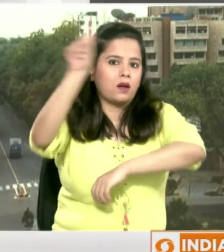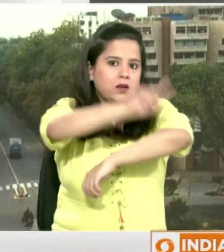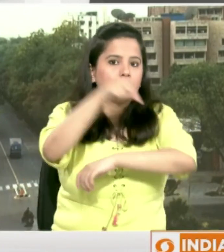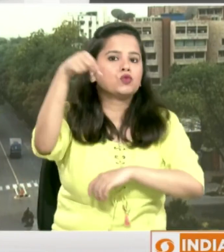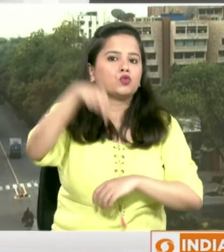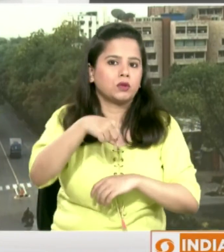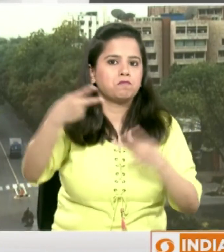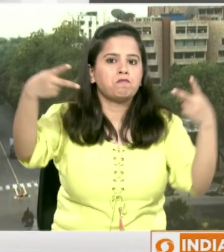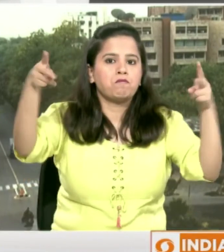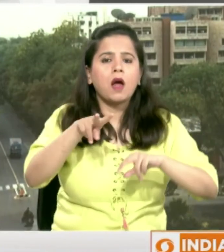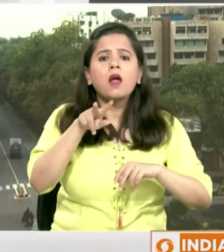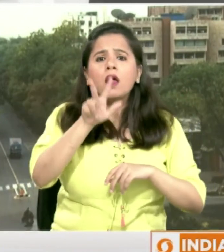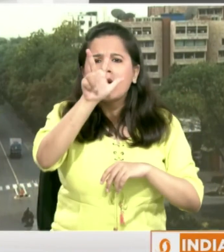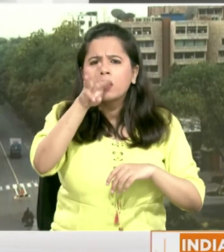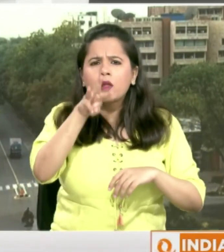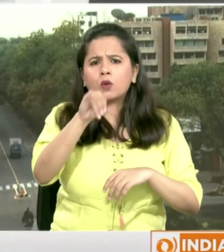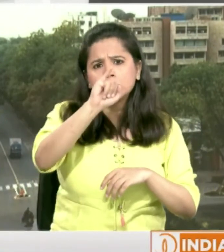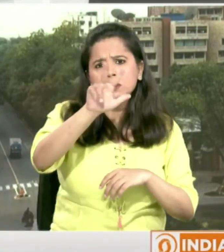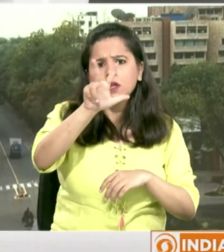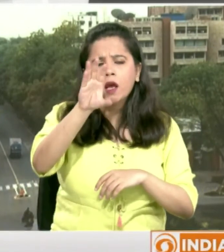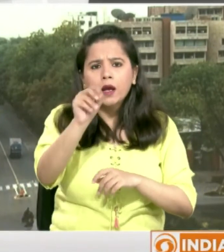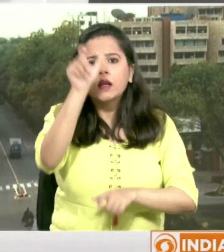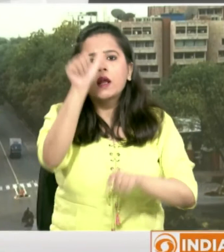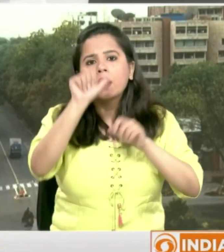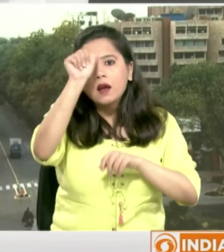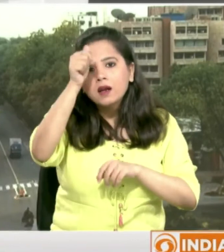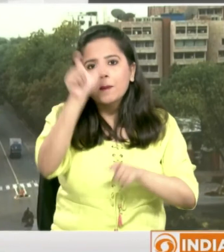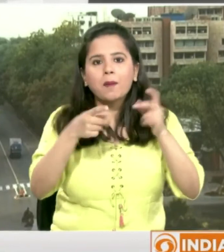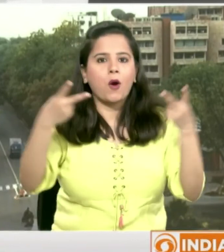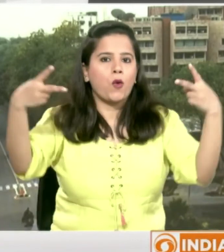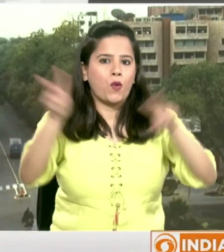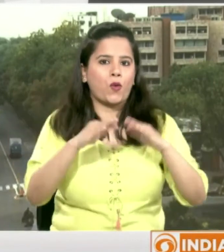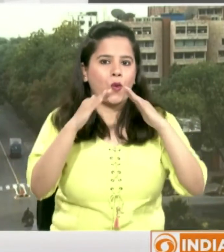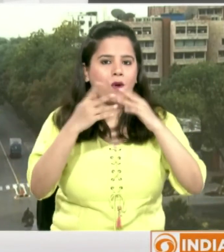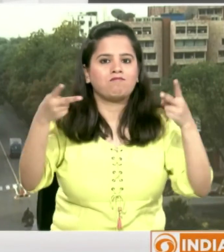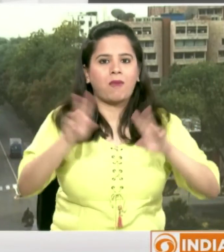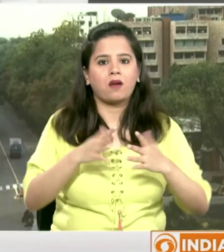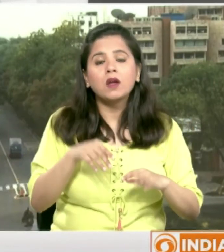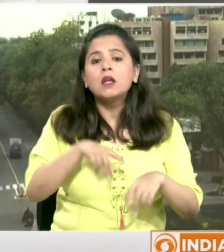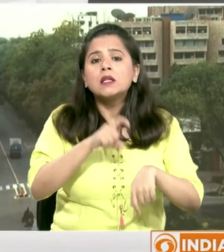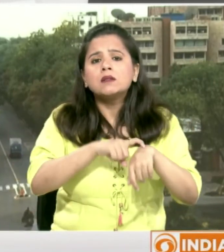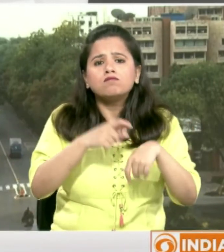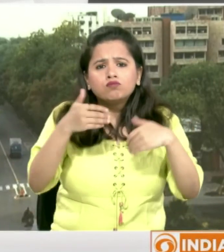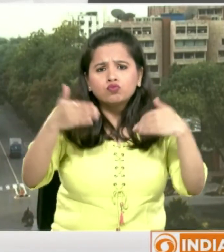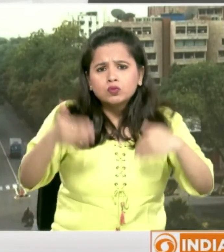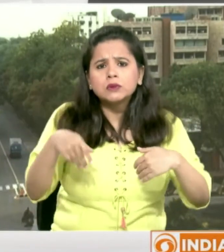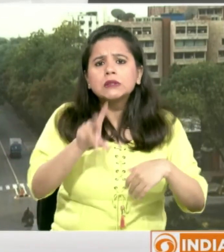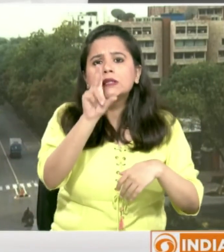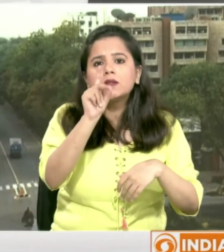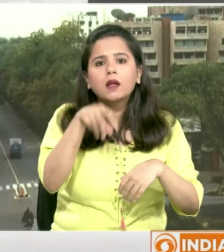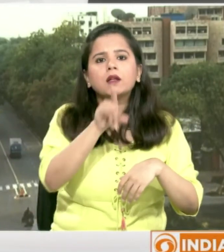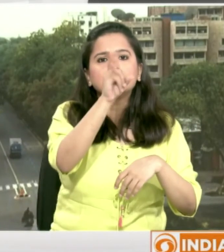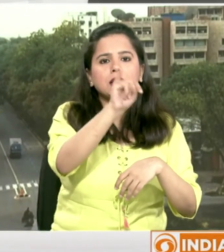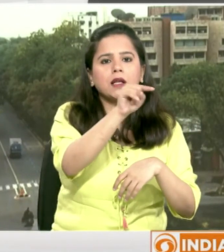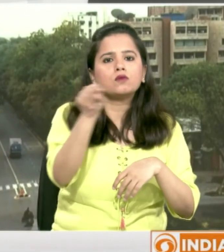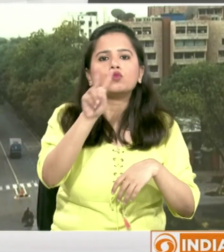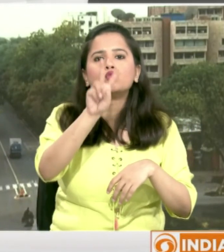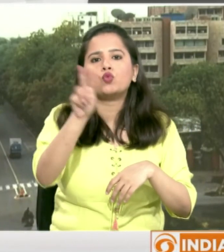today. 8,680 Indians reach home. The second phase from 16th to 22nd of May to